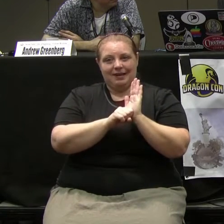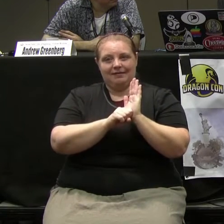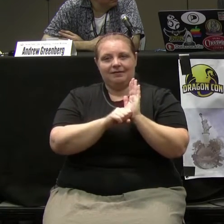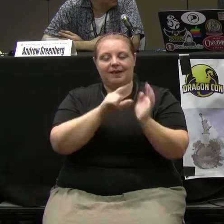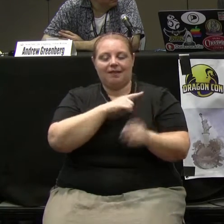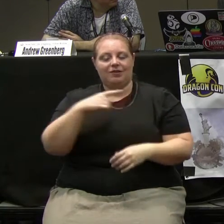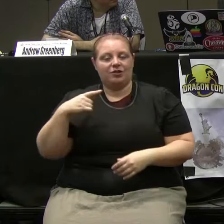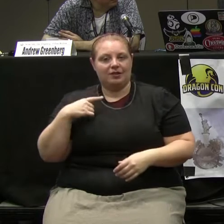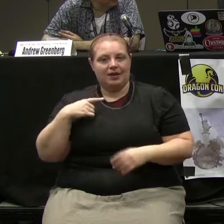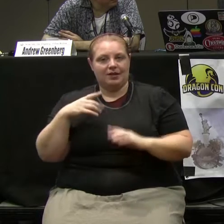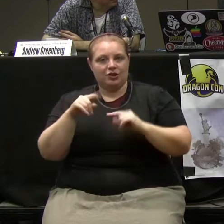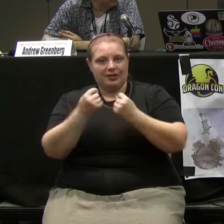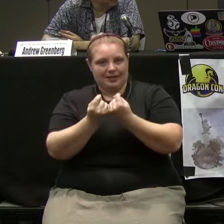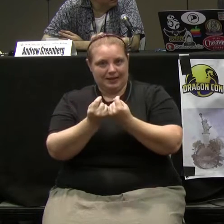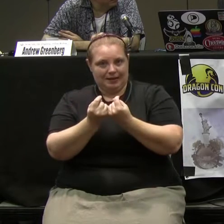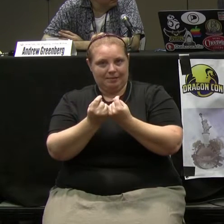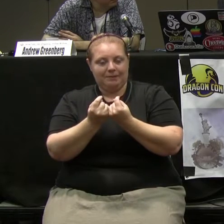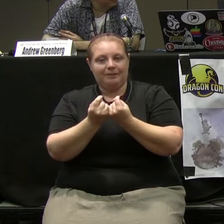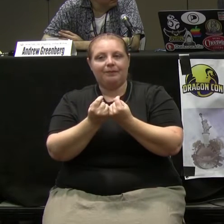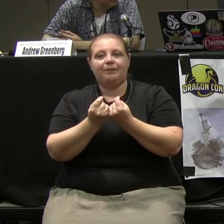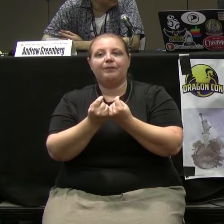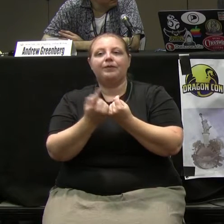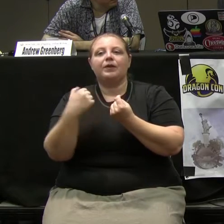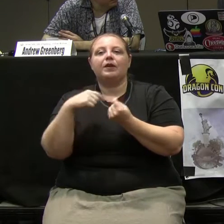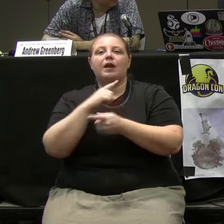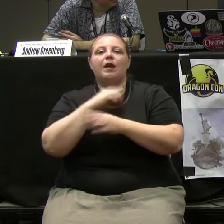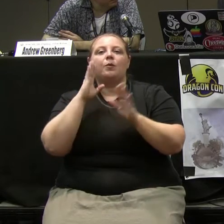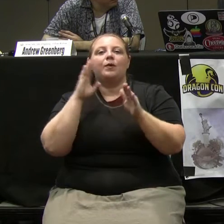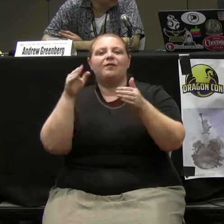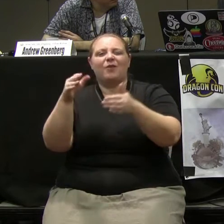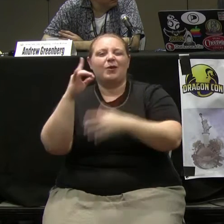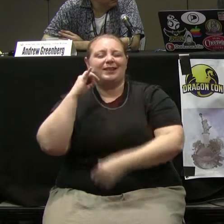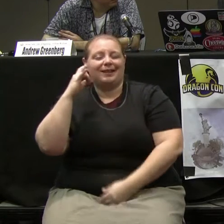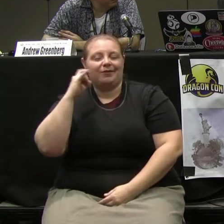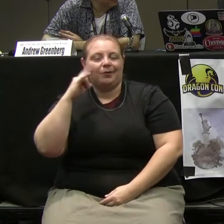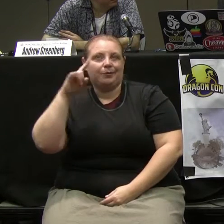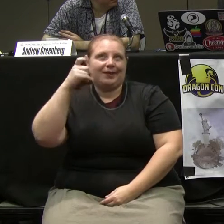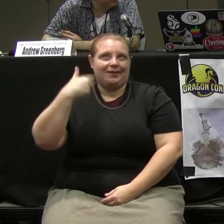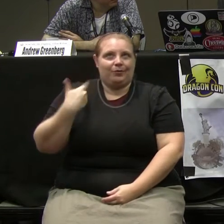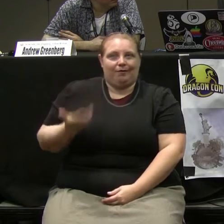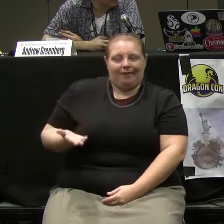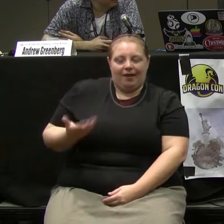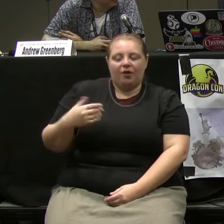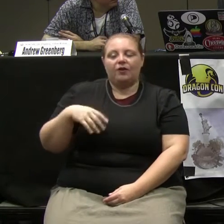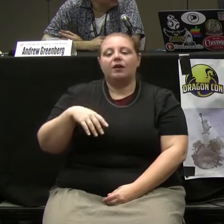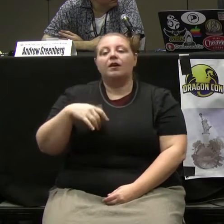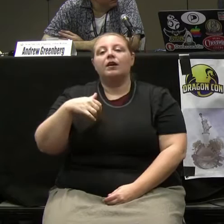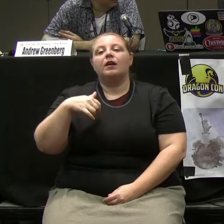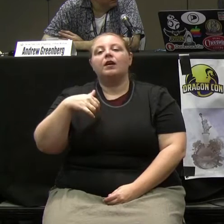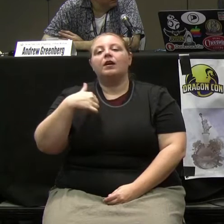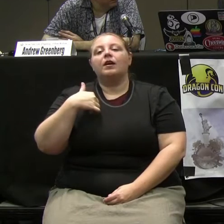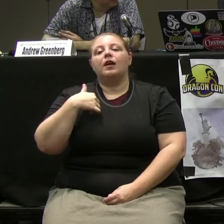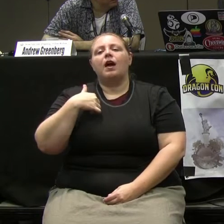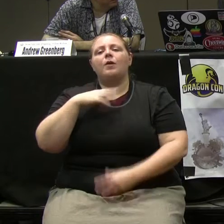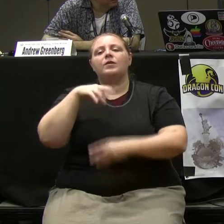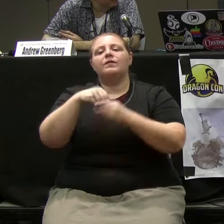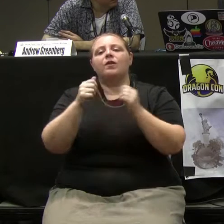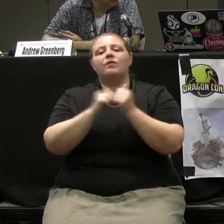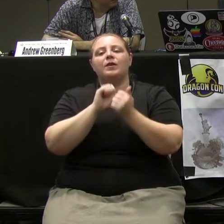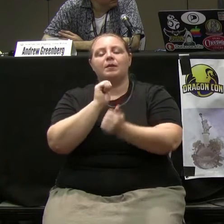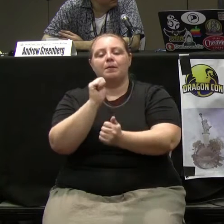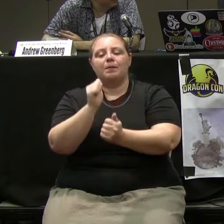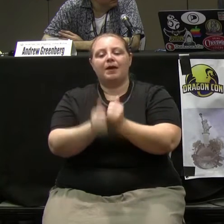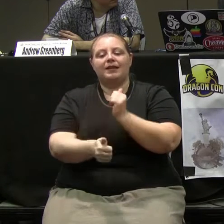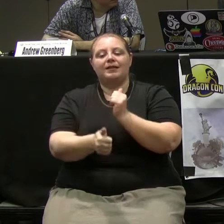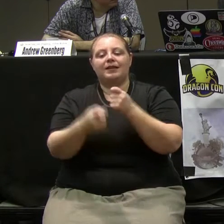legislation team, and we tend to focus on California because we're based in California. I was involved in helping pass the California